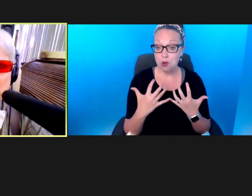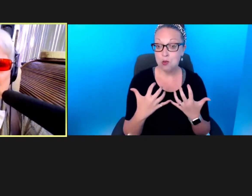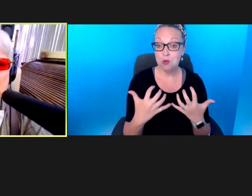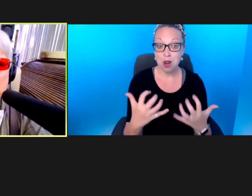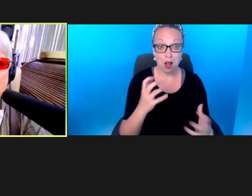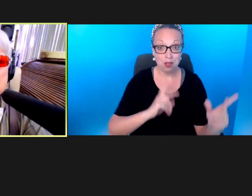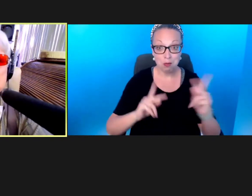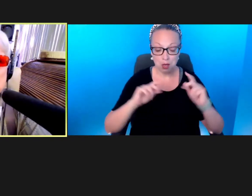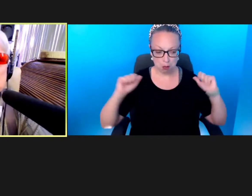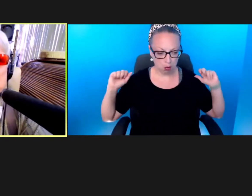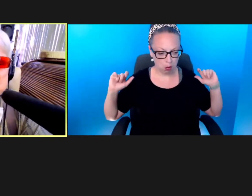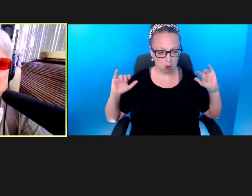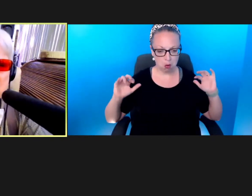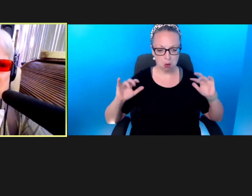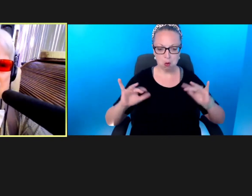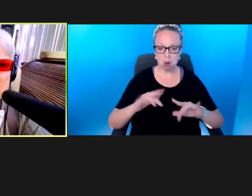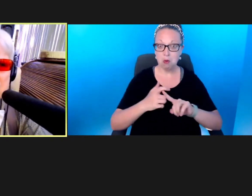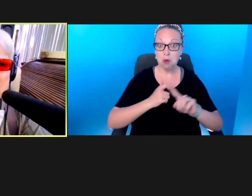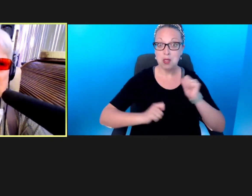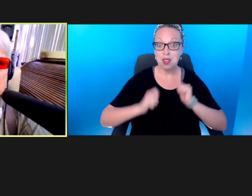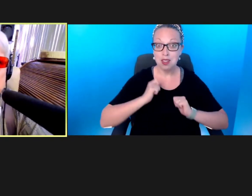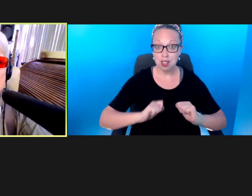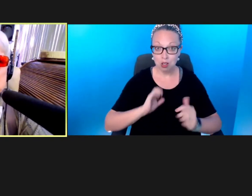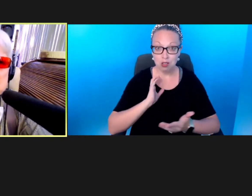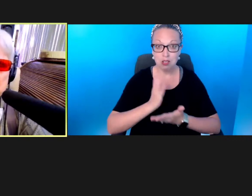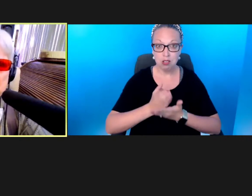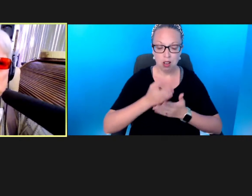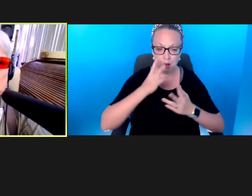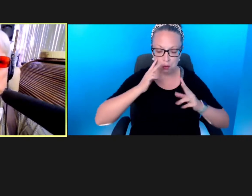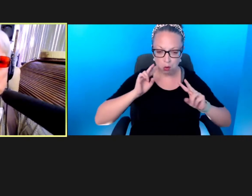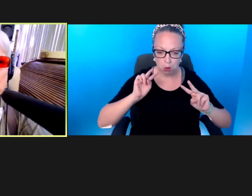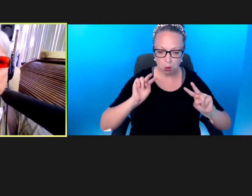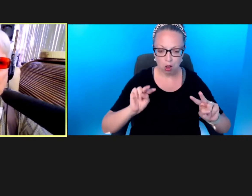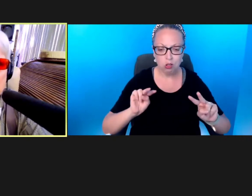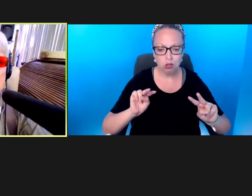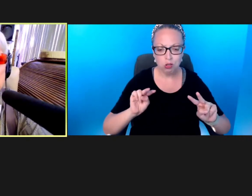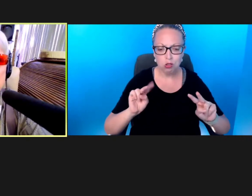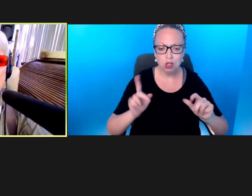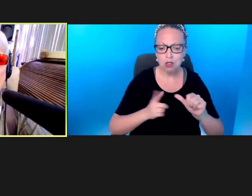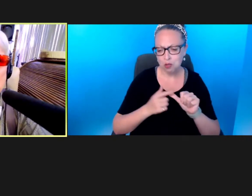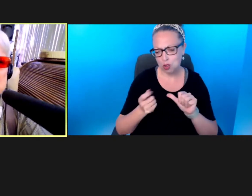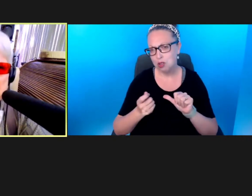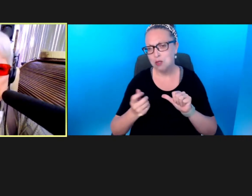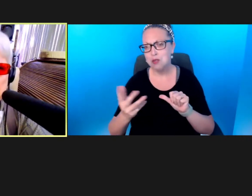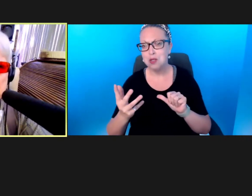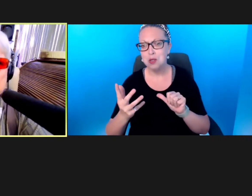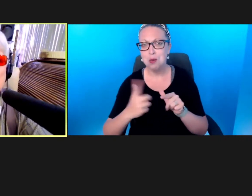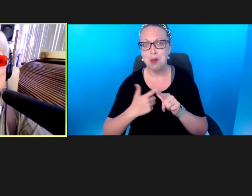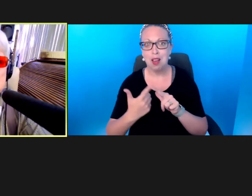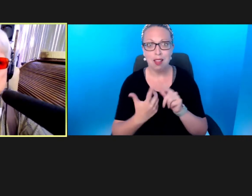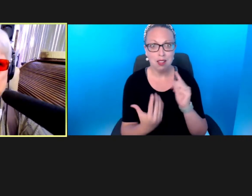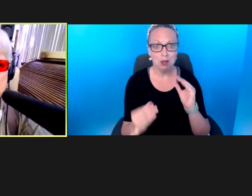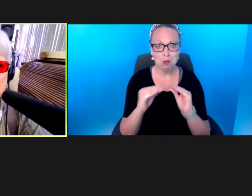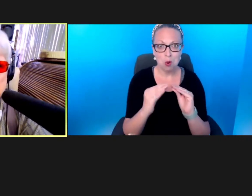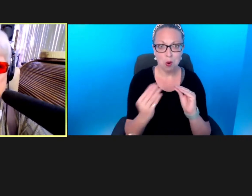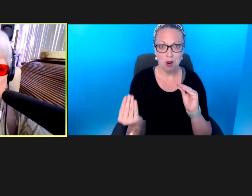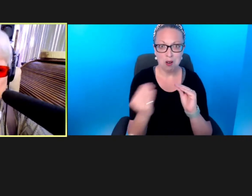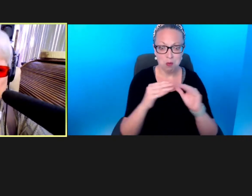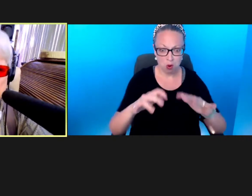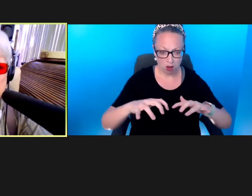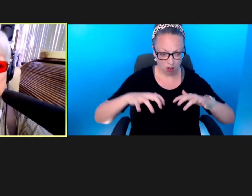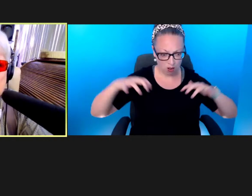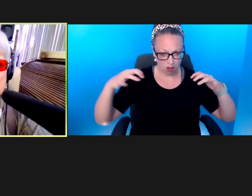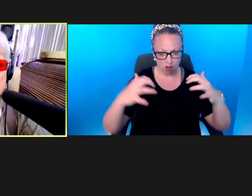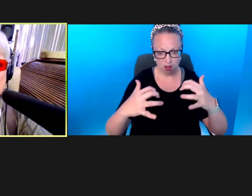did stop, and some did stay. At first a few, and then 4 deep they stood to